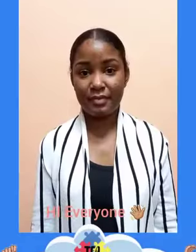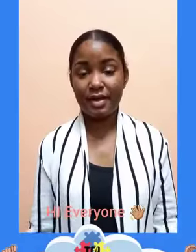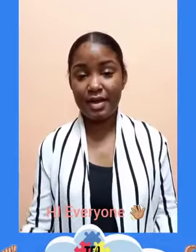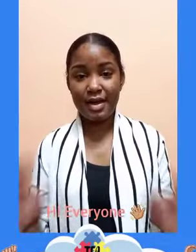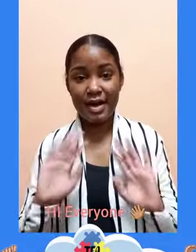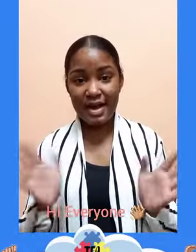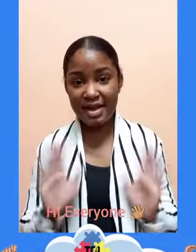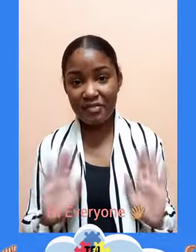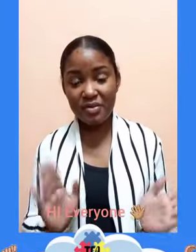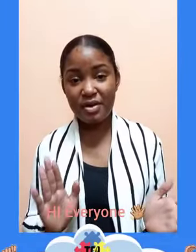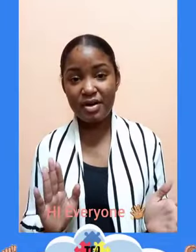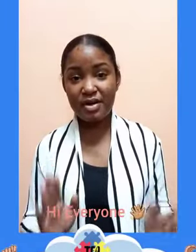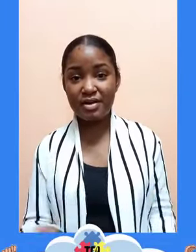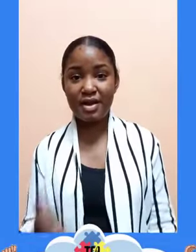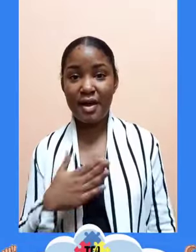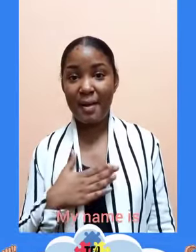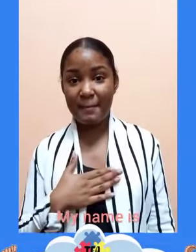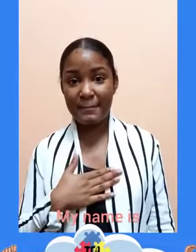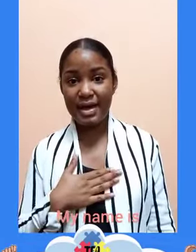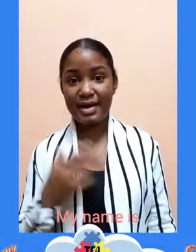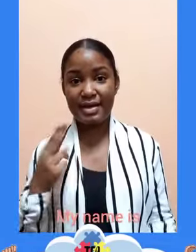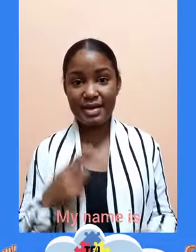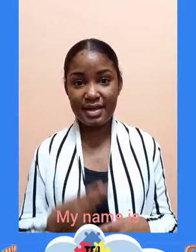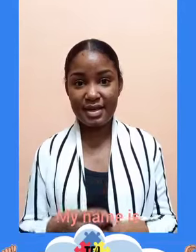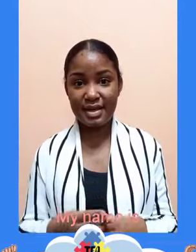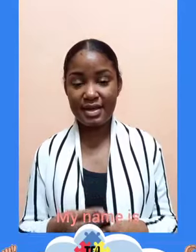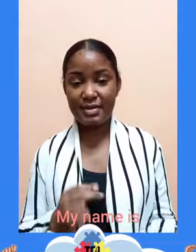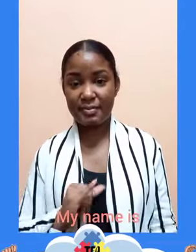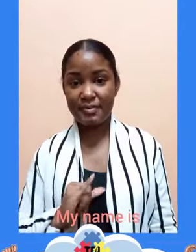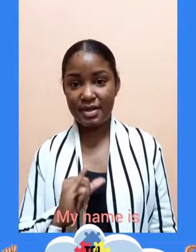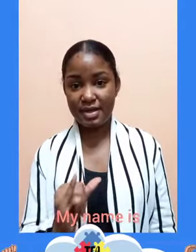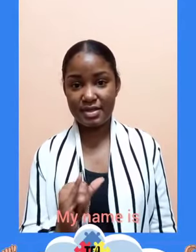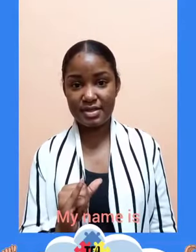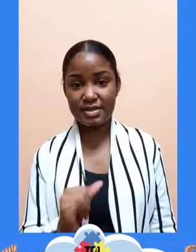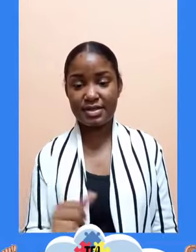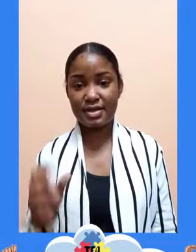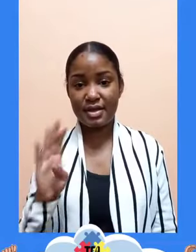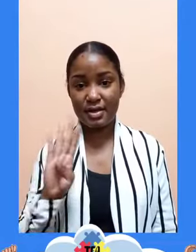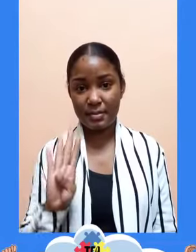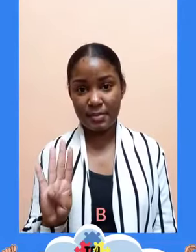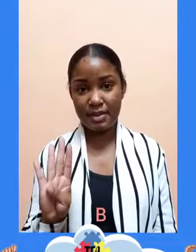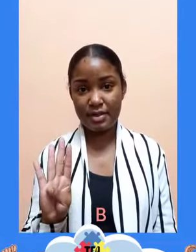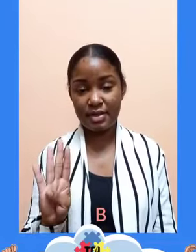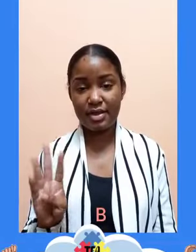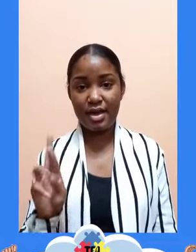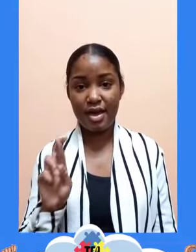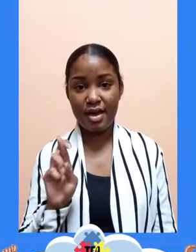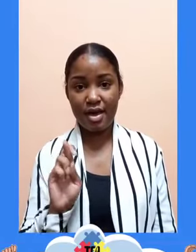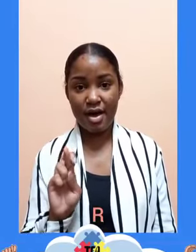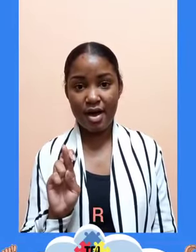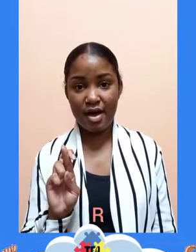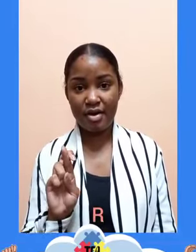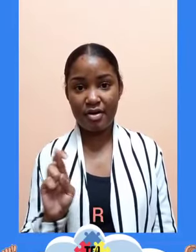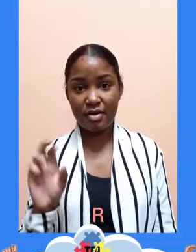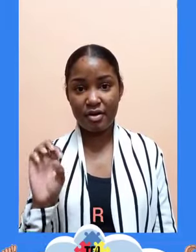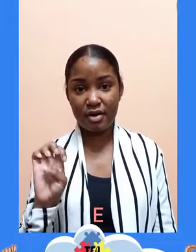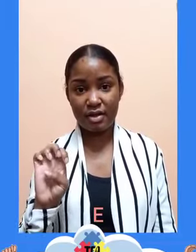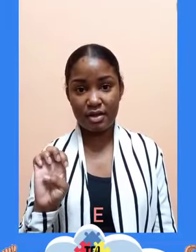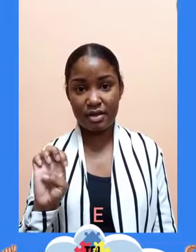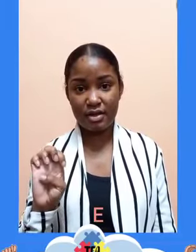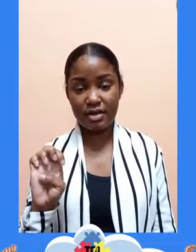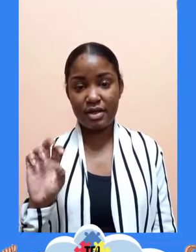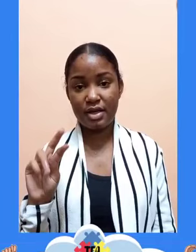Hi everyone, my name is E-R